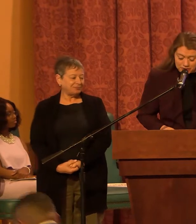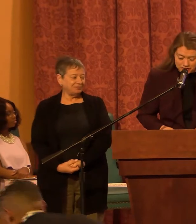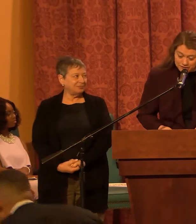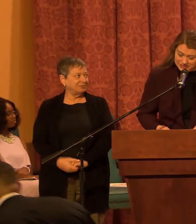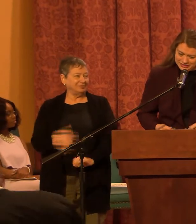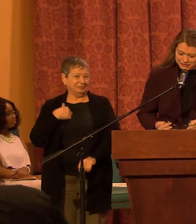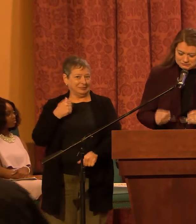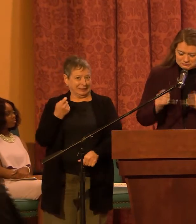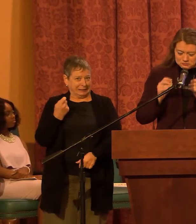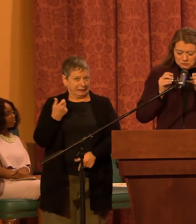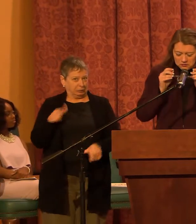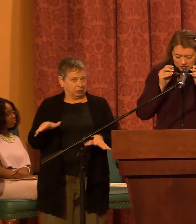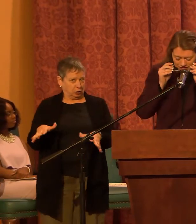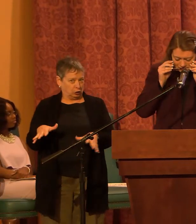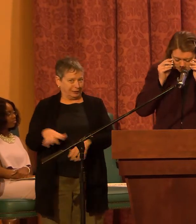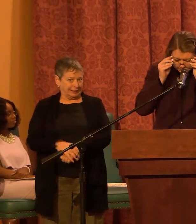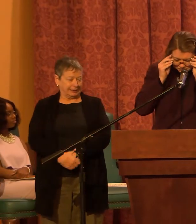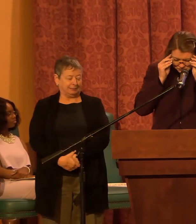I'm a little nervous here.